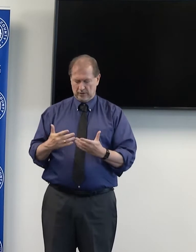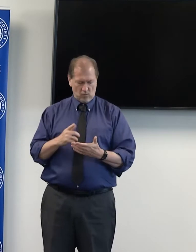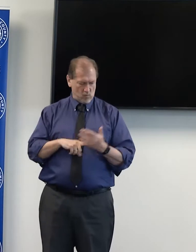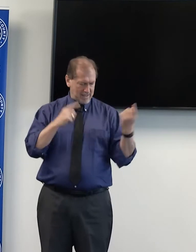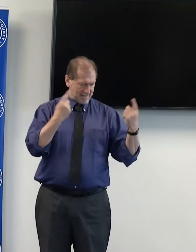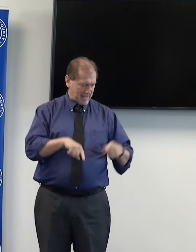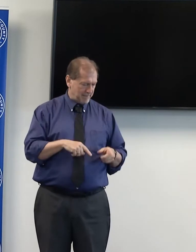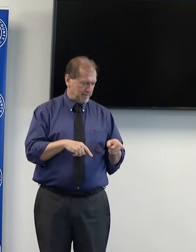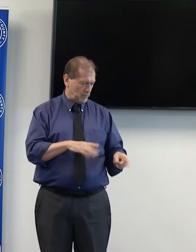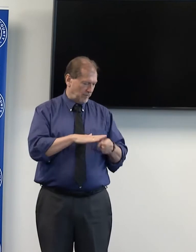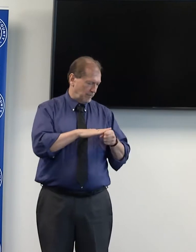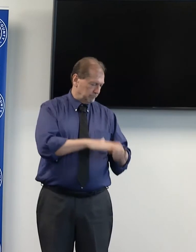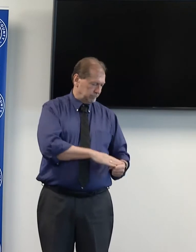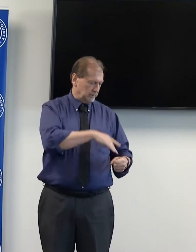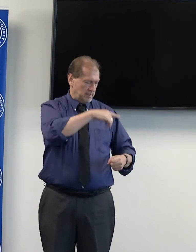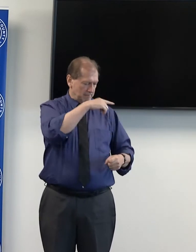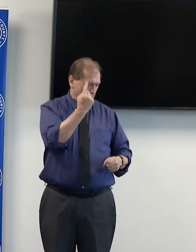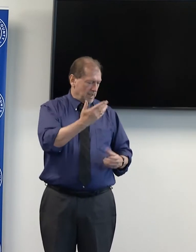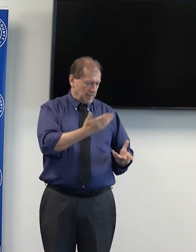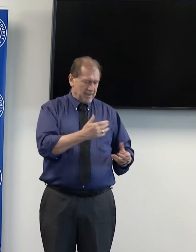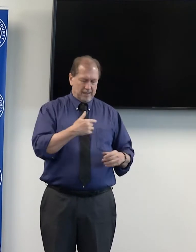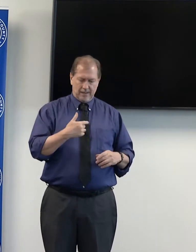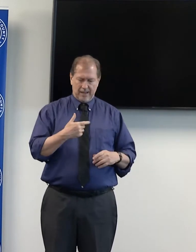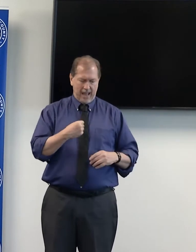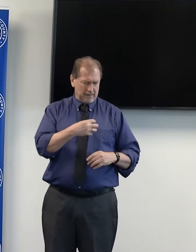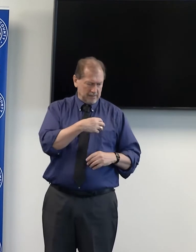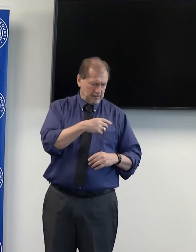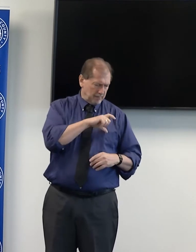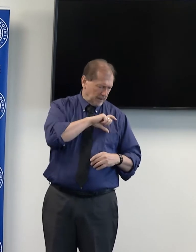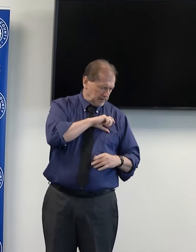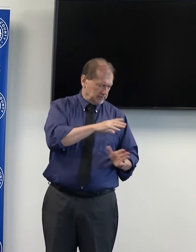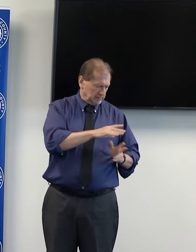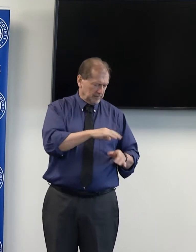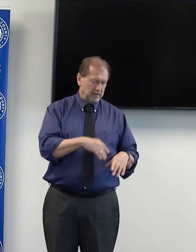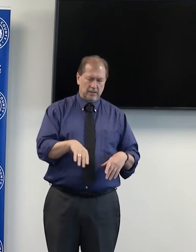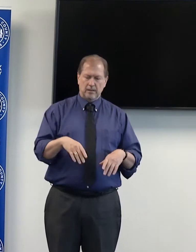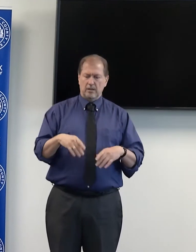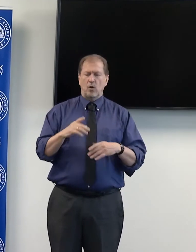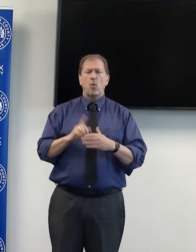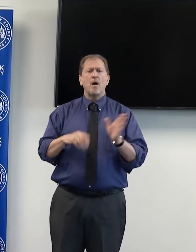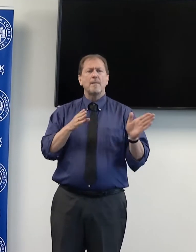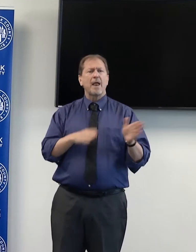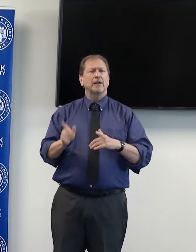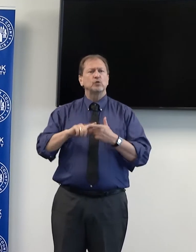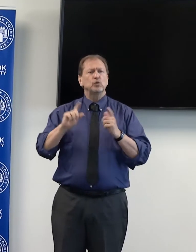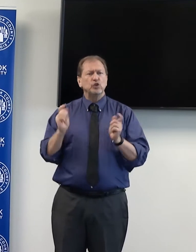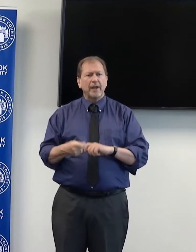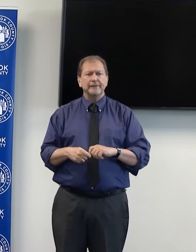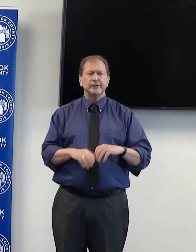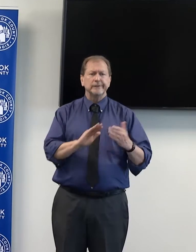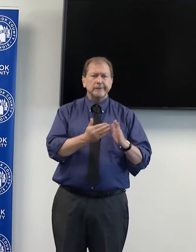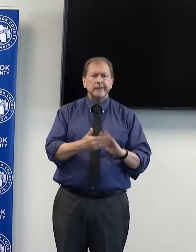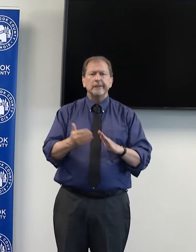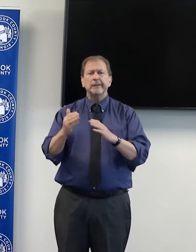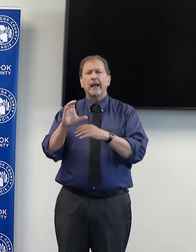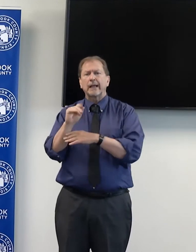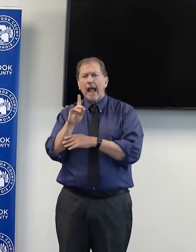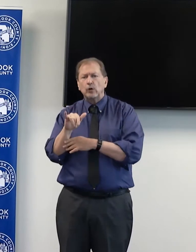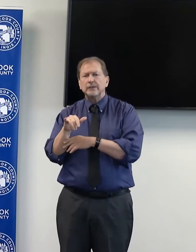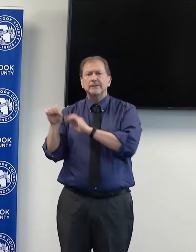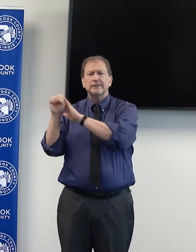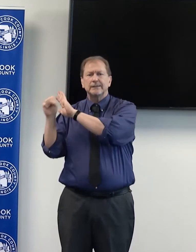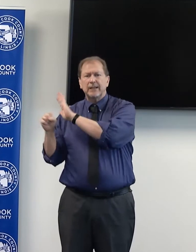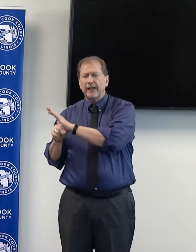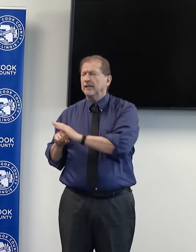changes to deal with racism and police conduct, whatever. At the county level, at the state level, what 2 or 3